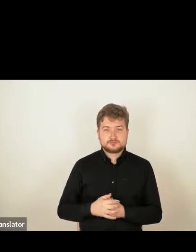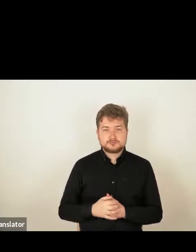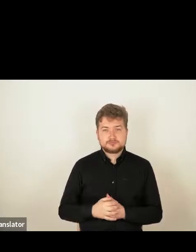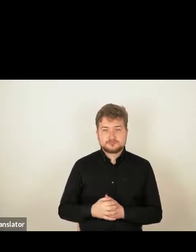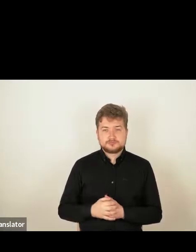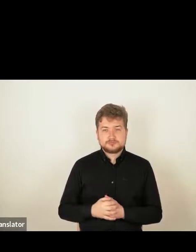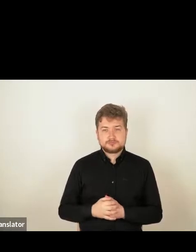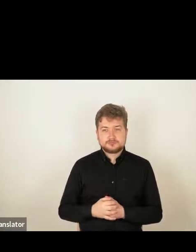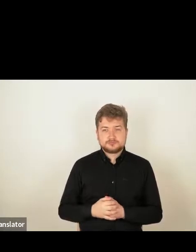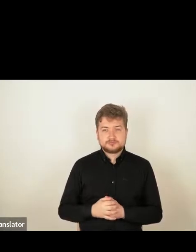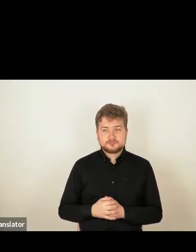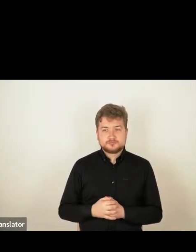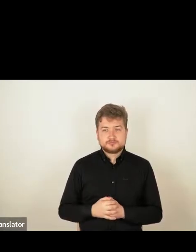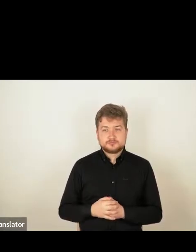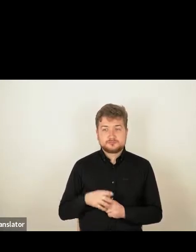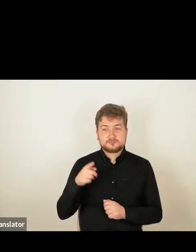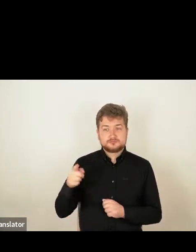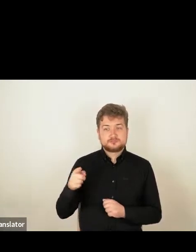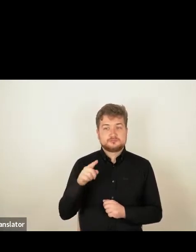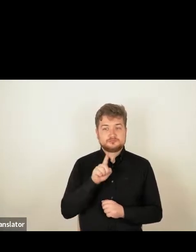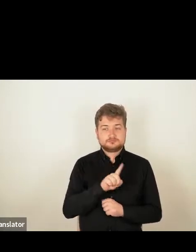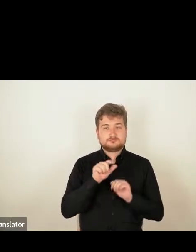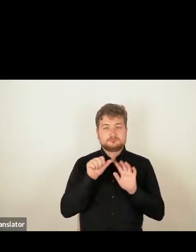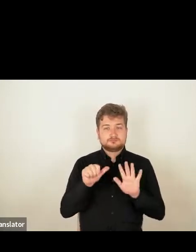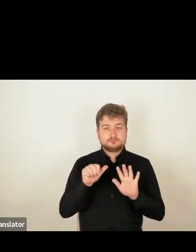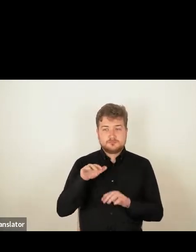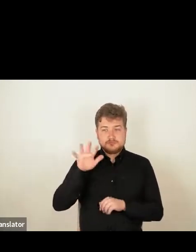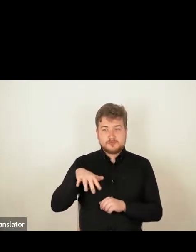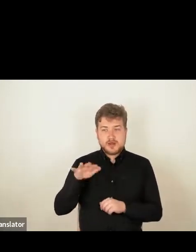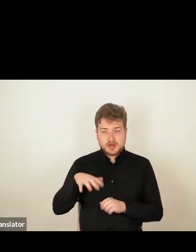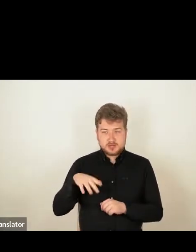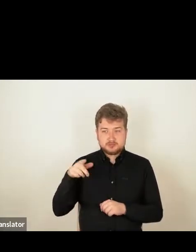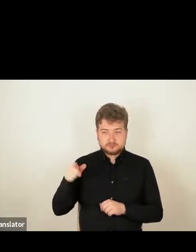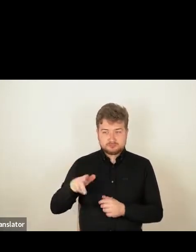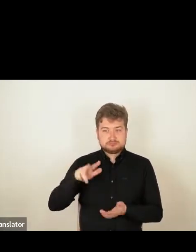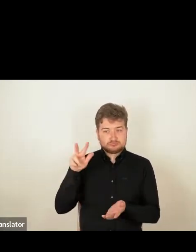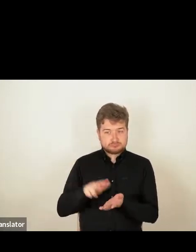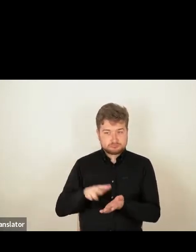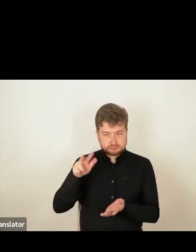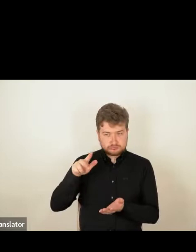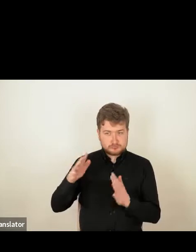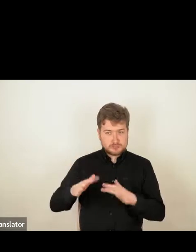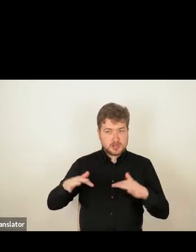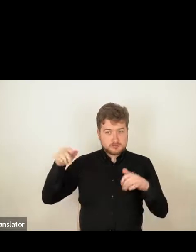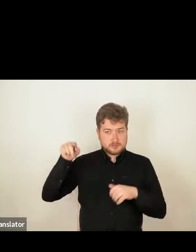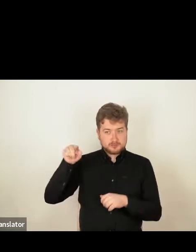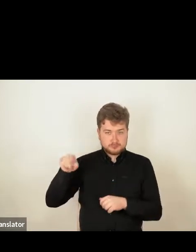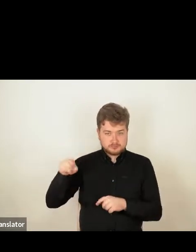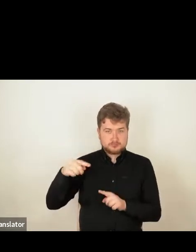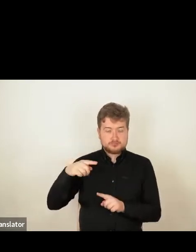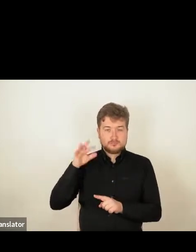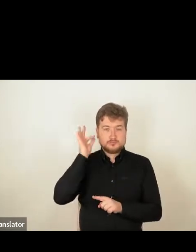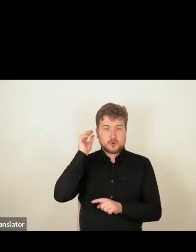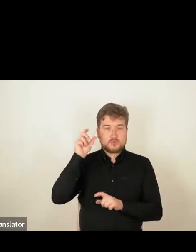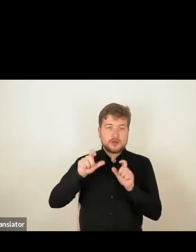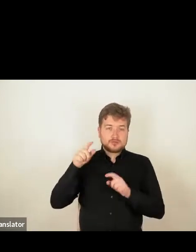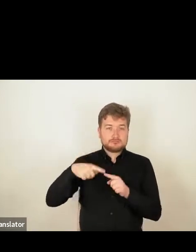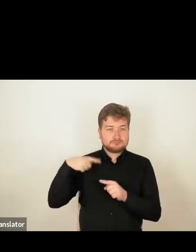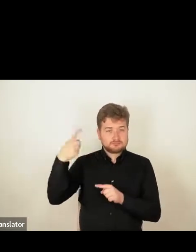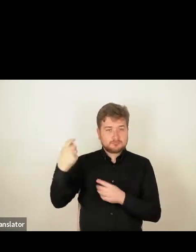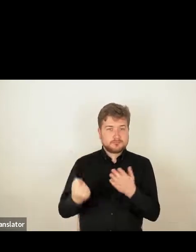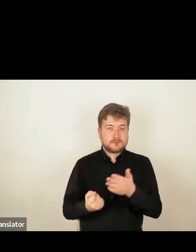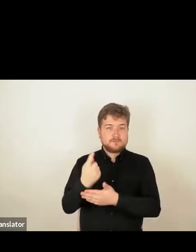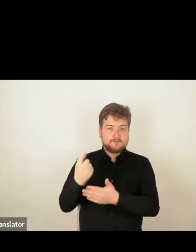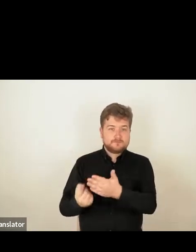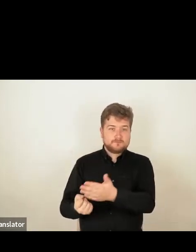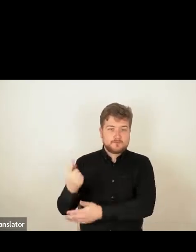the Women's Parliament, and a regular event that has been being hosted by the Montenegrin Parliament. And